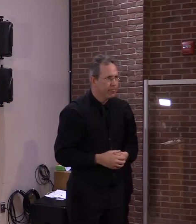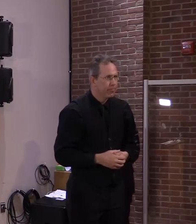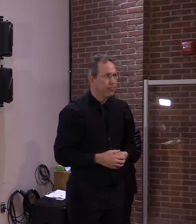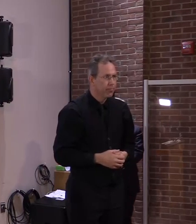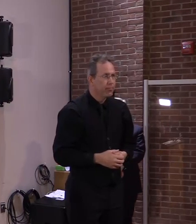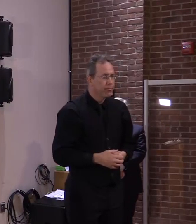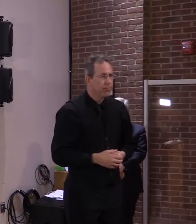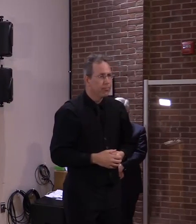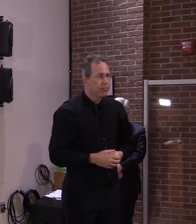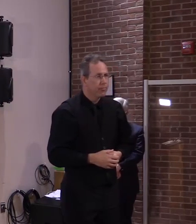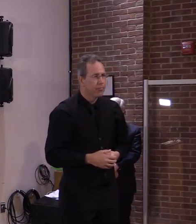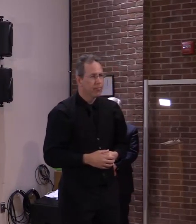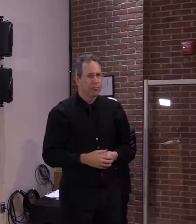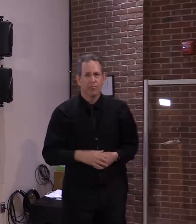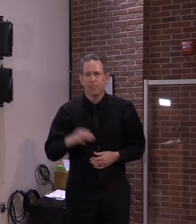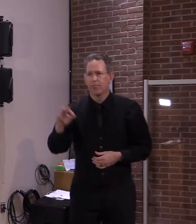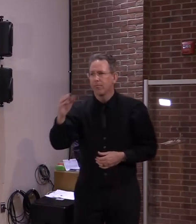Great, thank you.